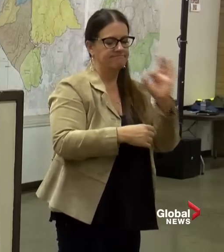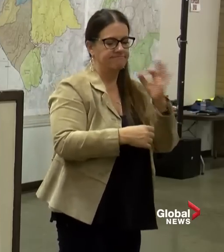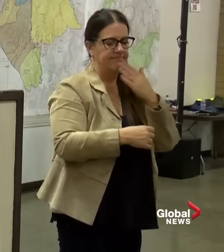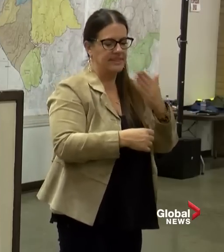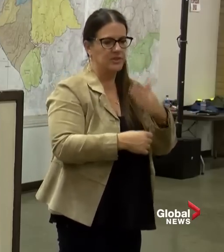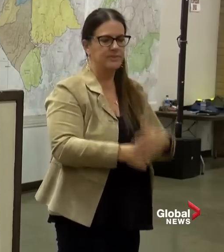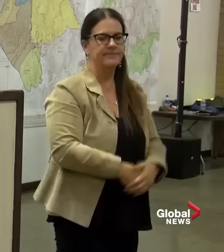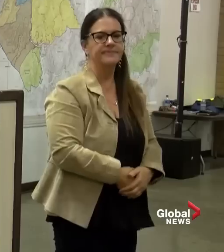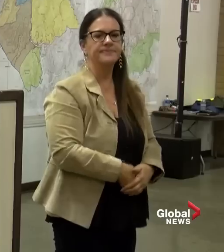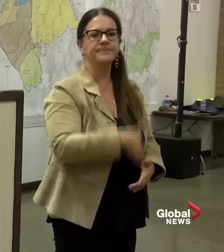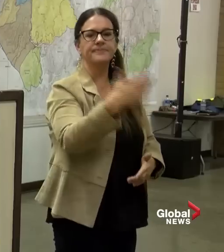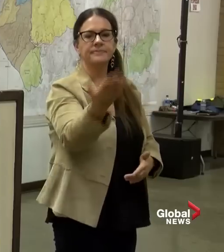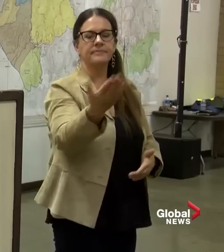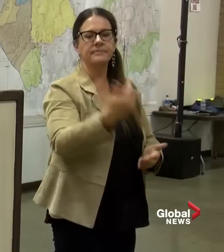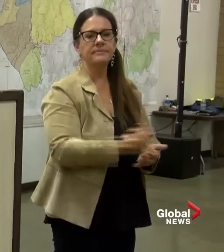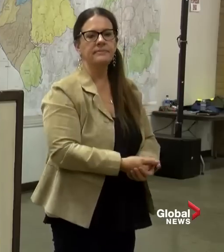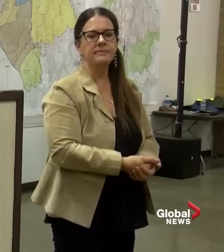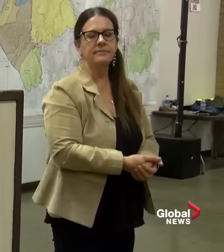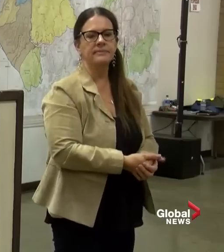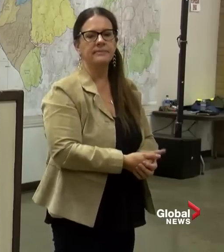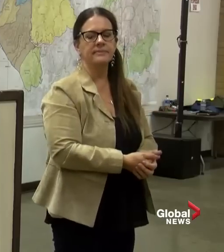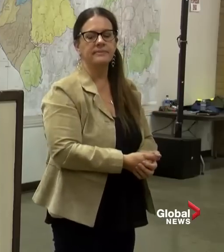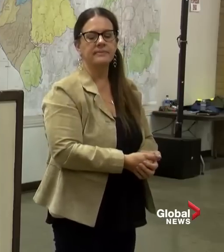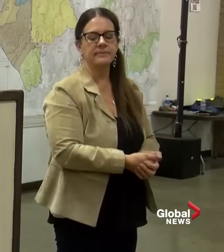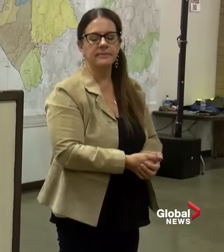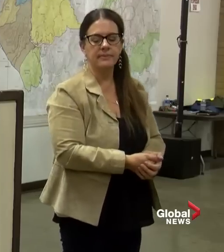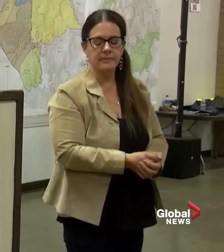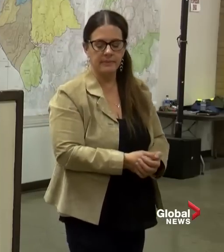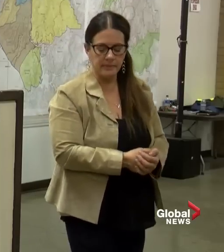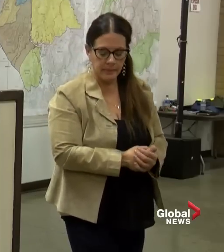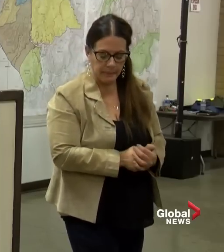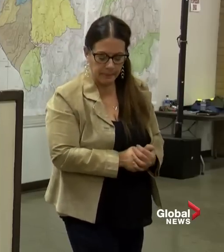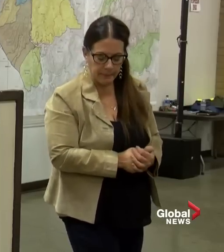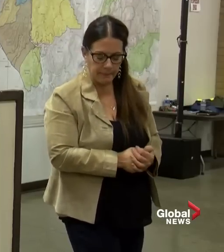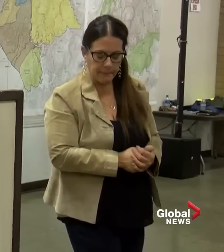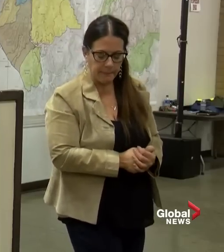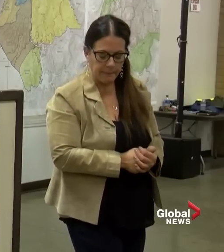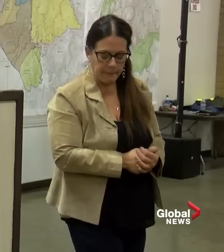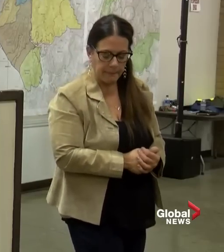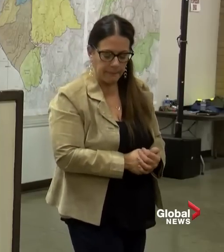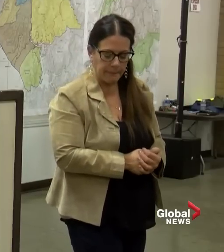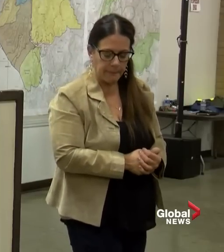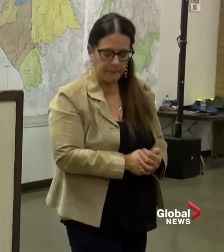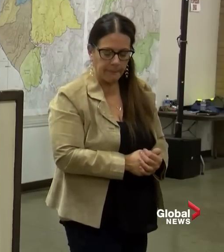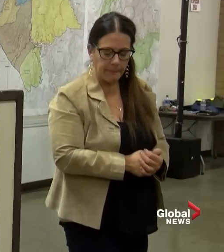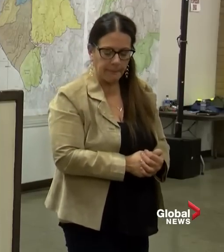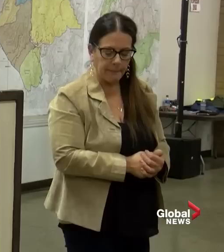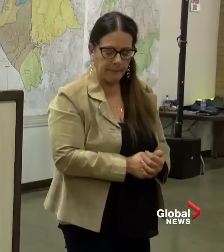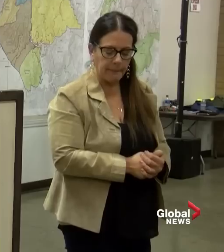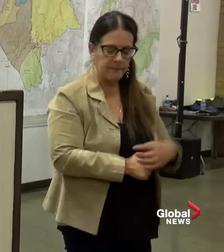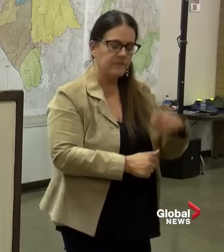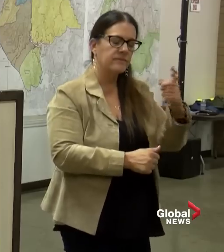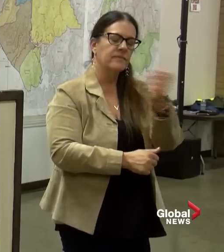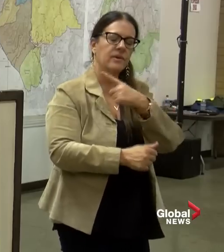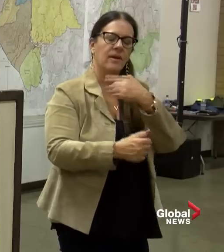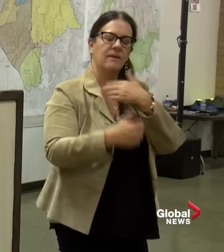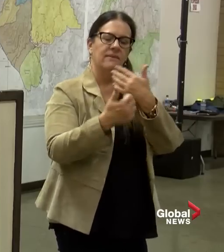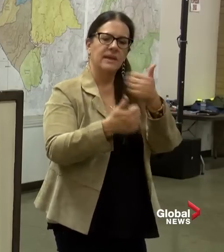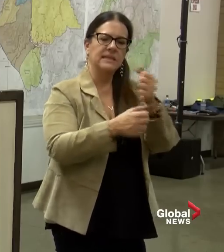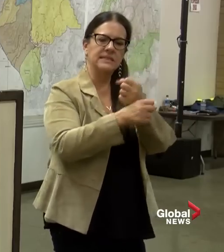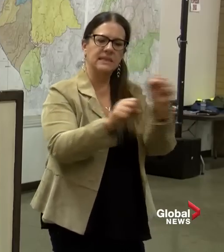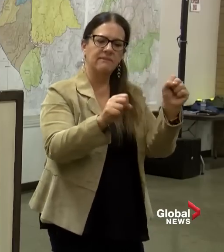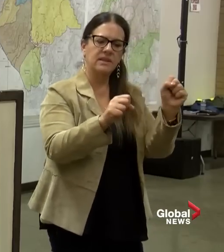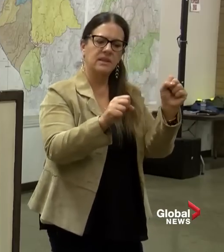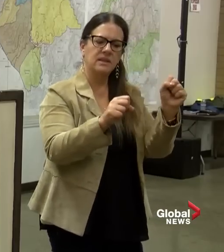Yes, sir. If this is a question for you or someone else, I believe it probably be for you, but are there any safety precautions being taken